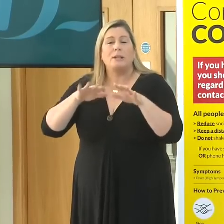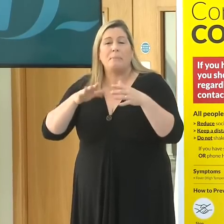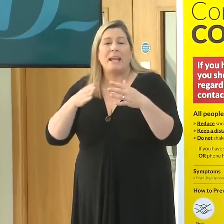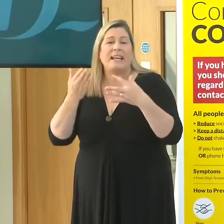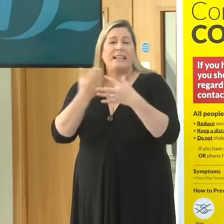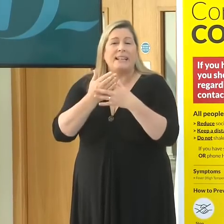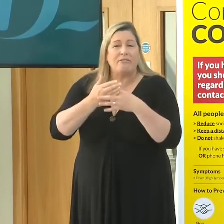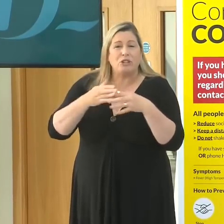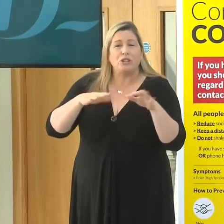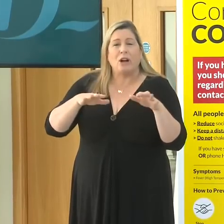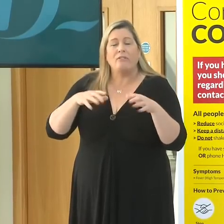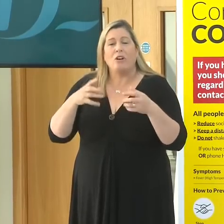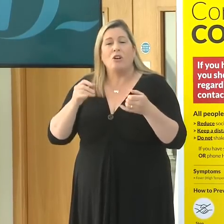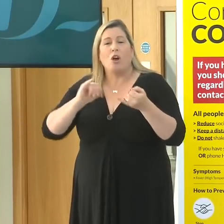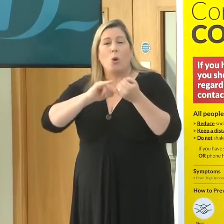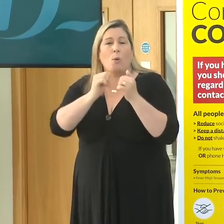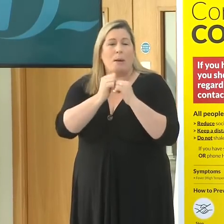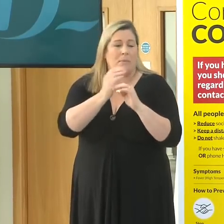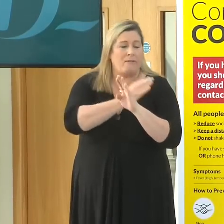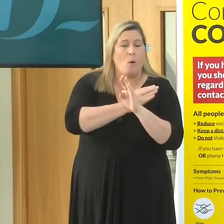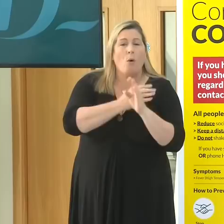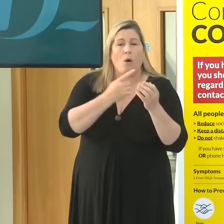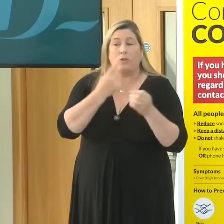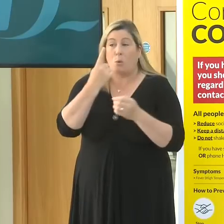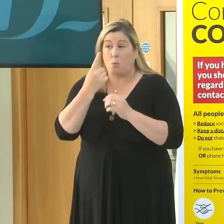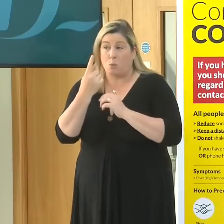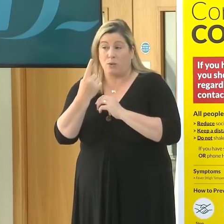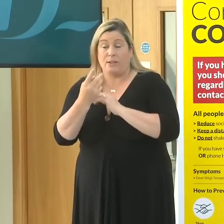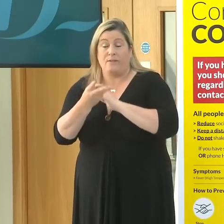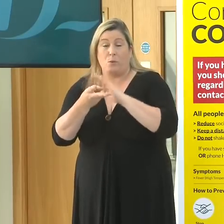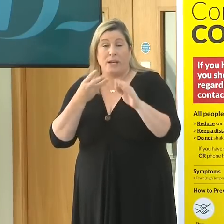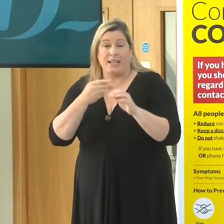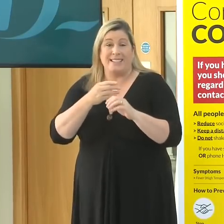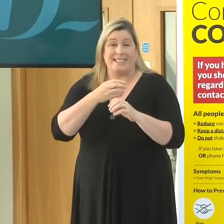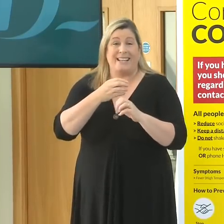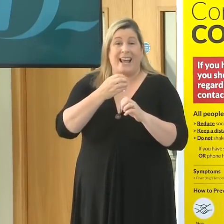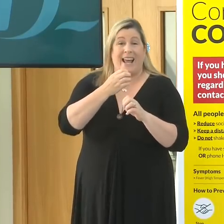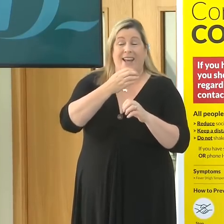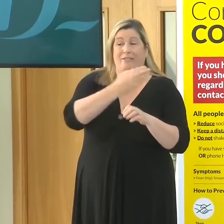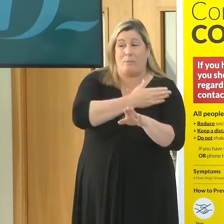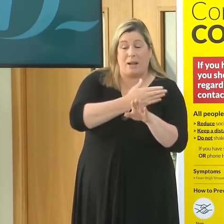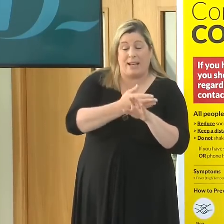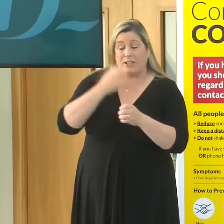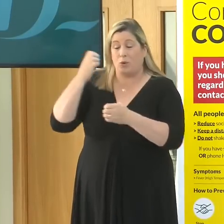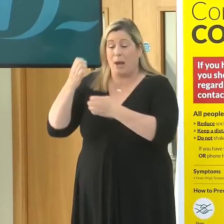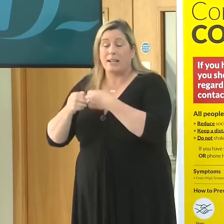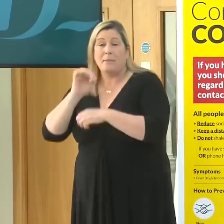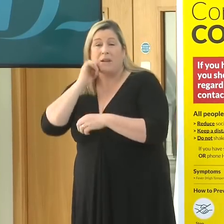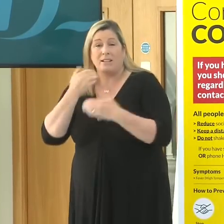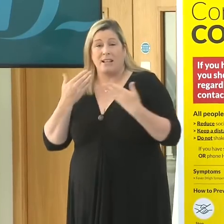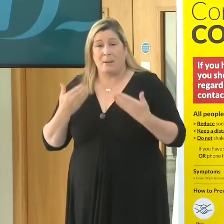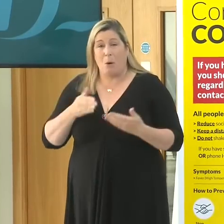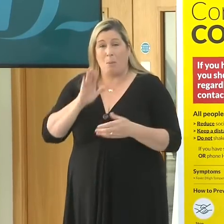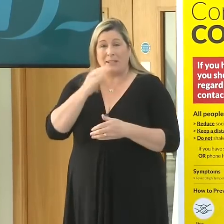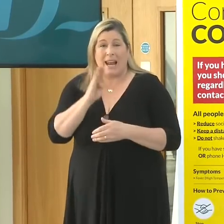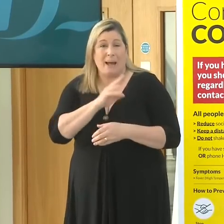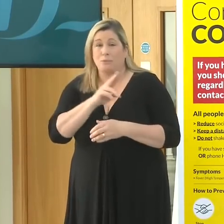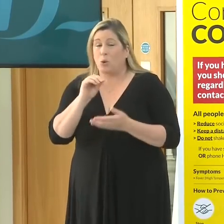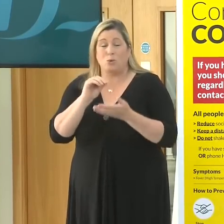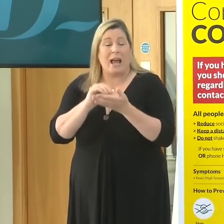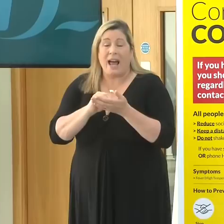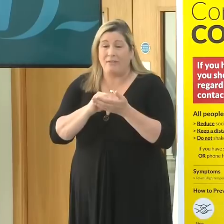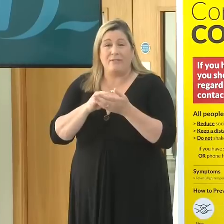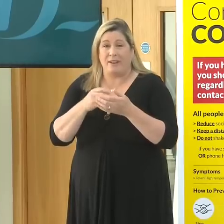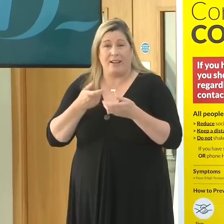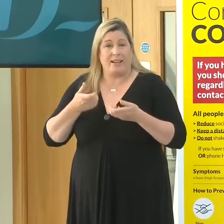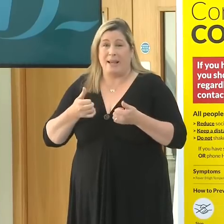person. The one which will be produced weekly is the end-to-end piece, and that's largely because our labs currently don't have facility to timestamp